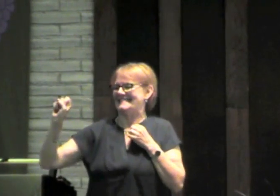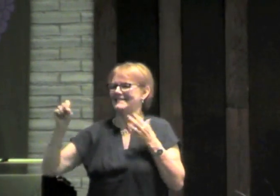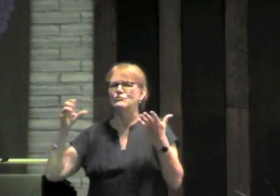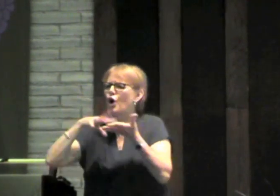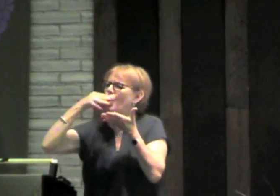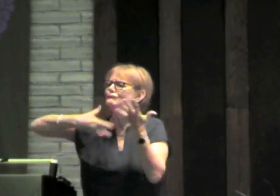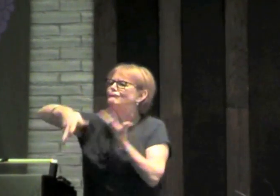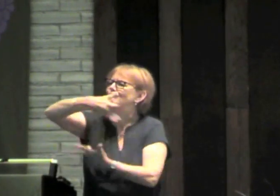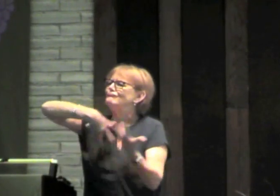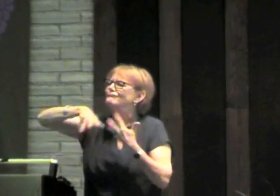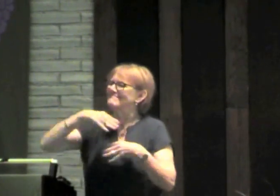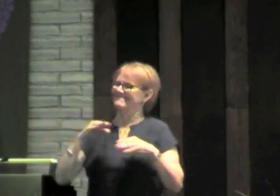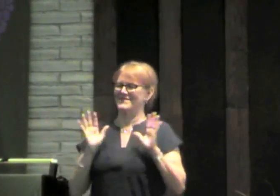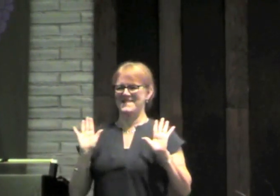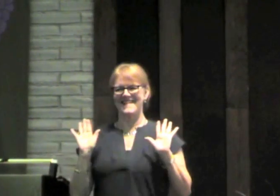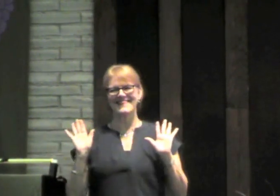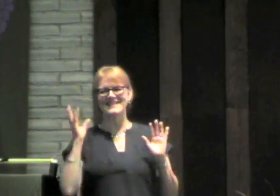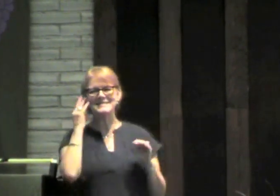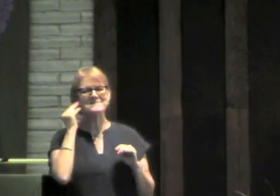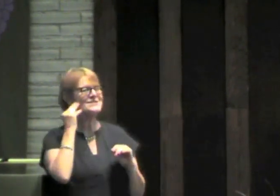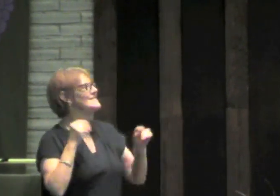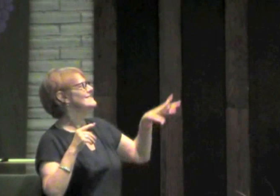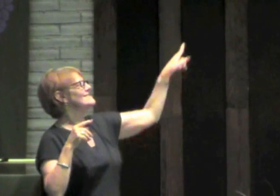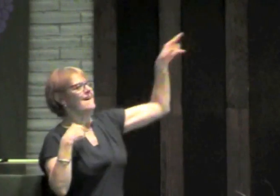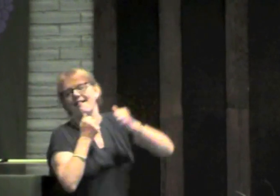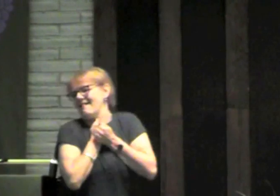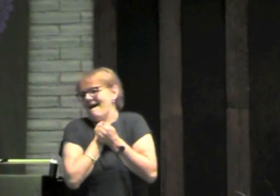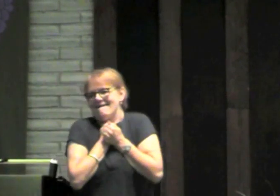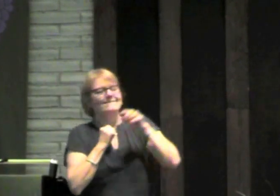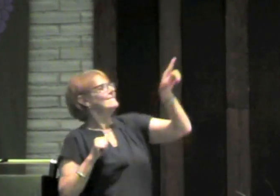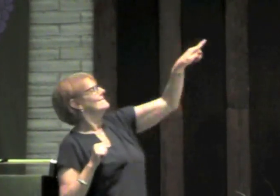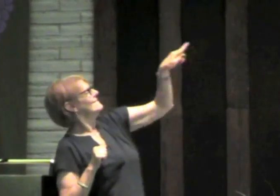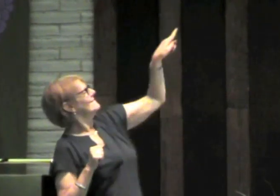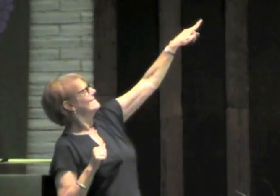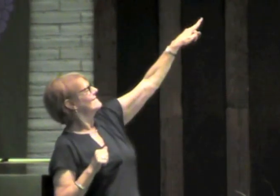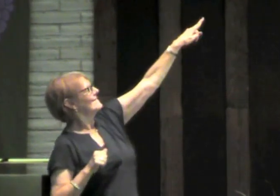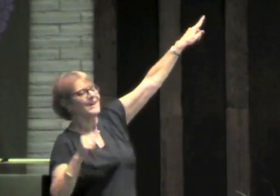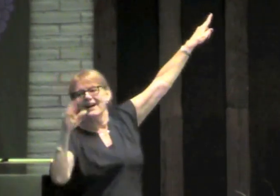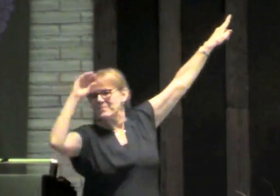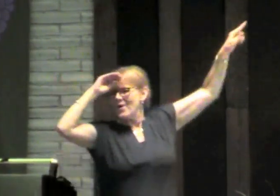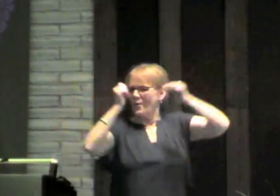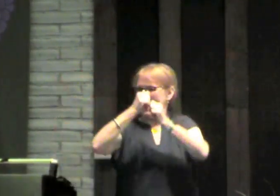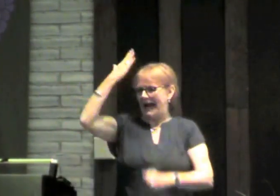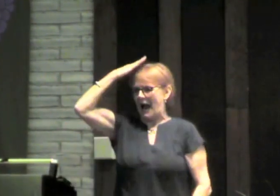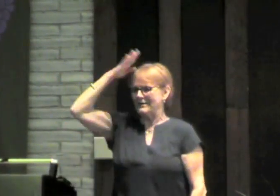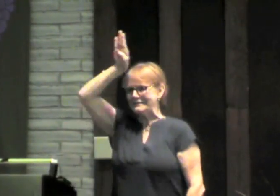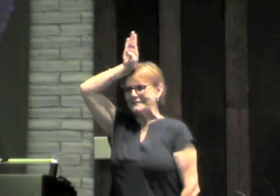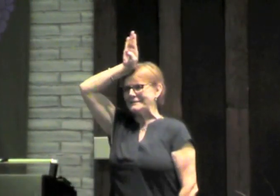few seeds about Jesus while we were there during our social times. It was a great experience, and we just loved her. Did you see the guy